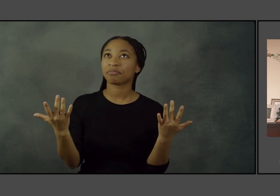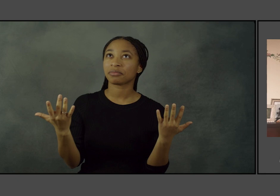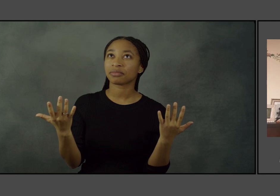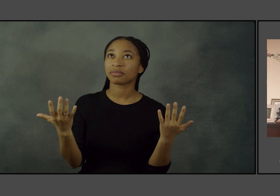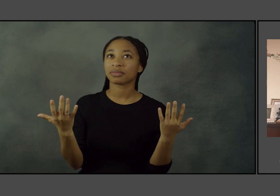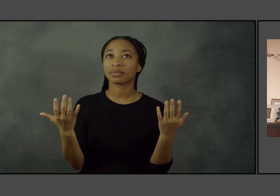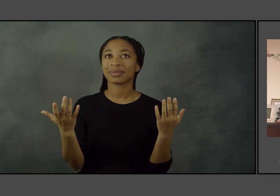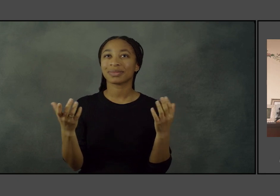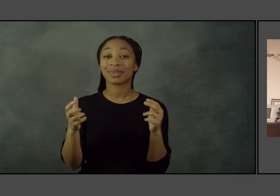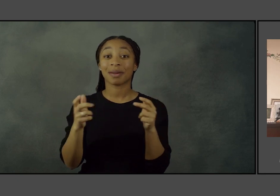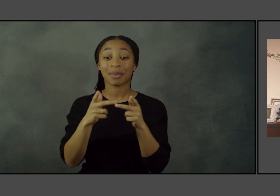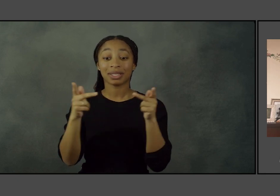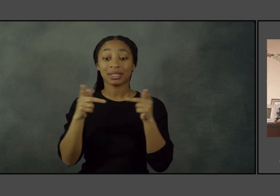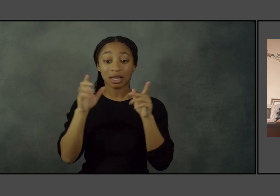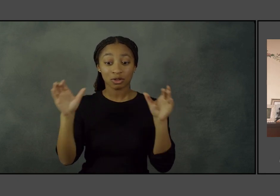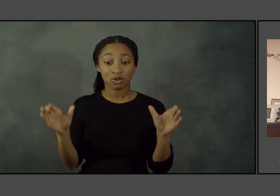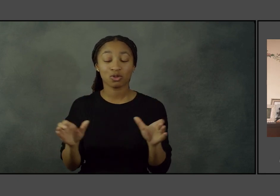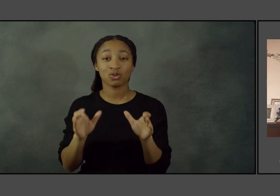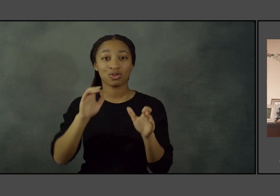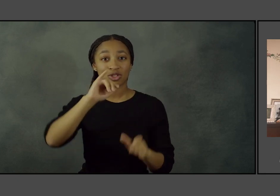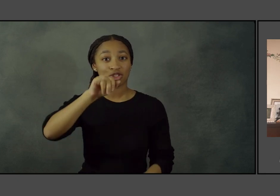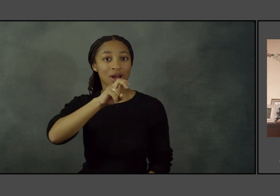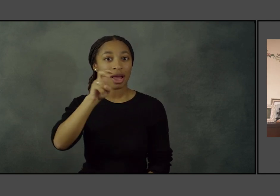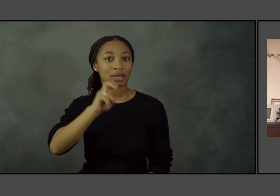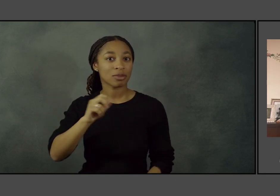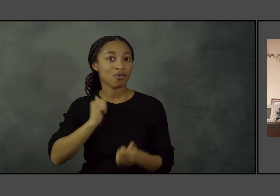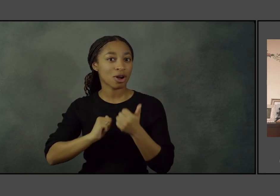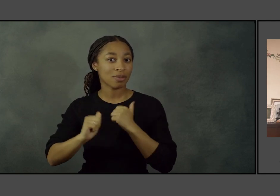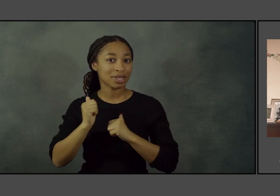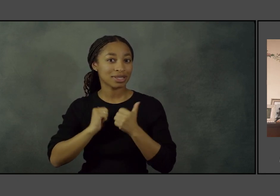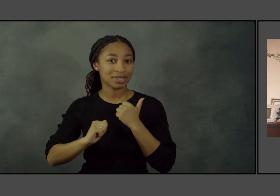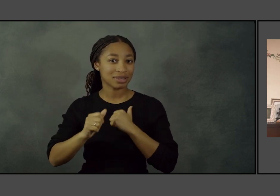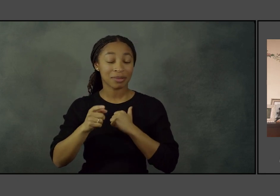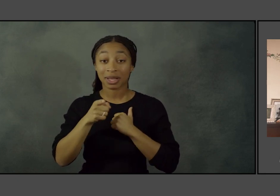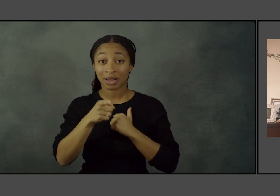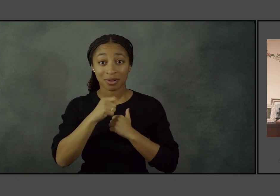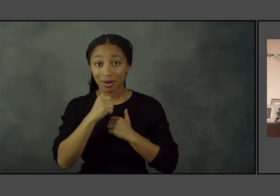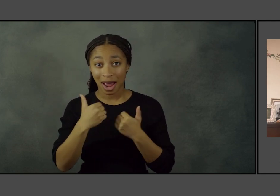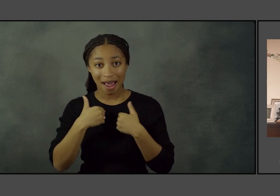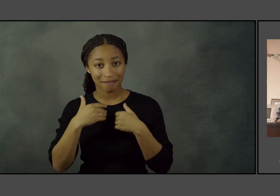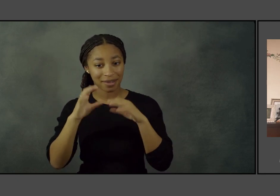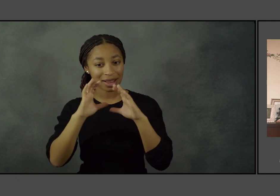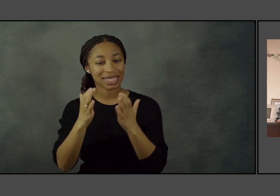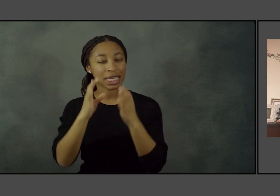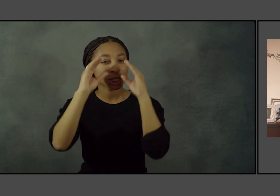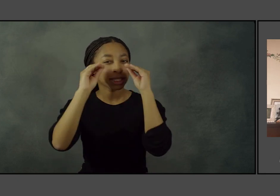don't actually have classes that are teaching the cultural context.